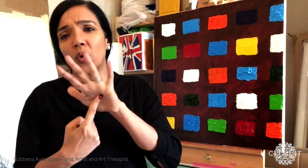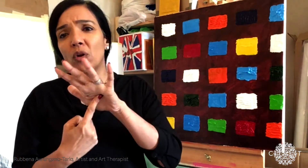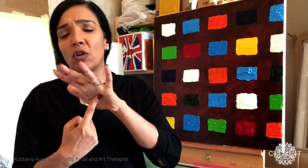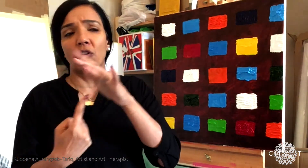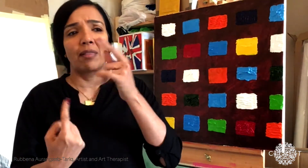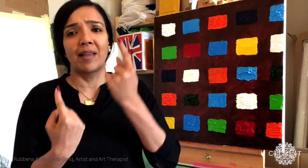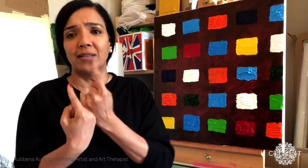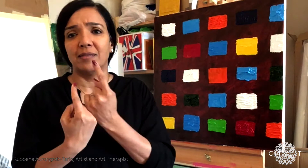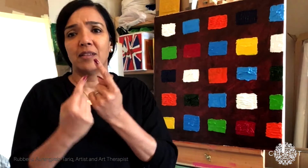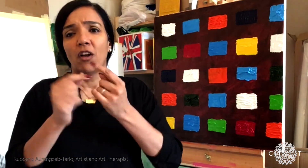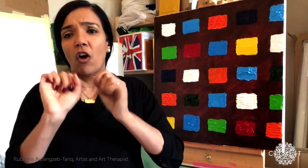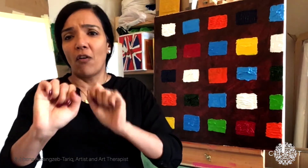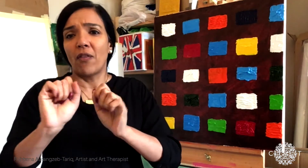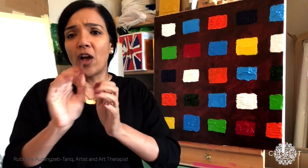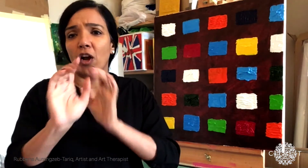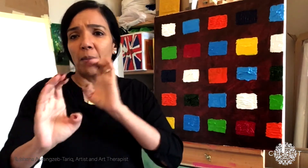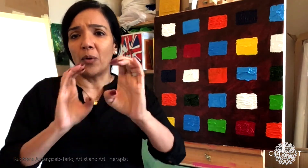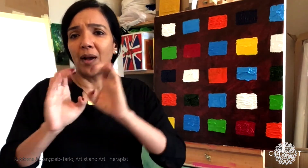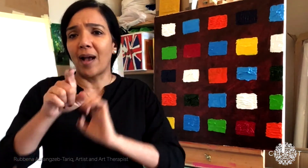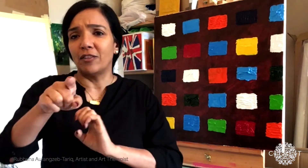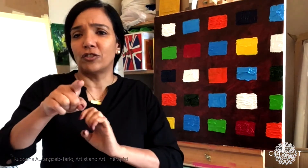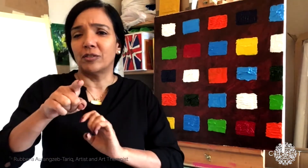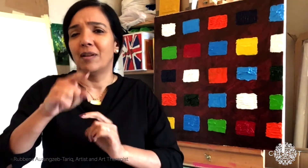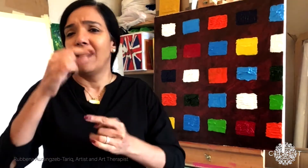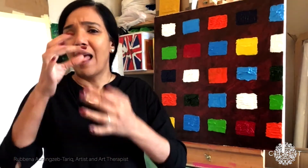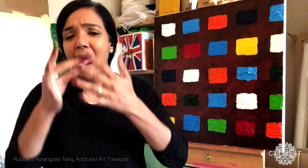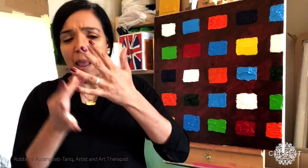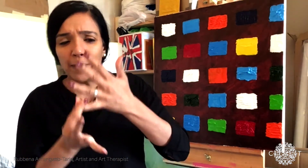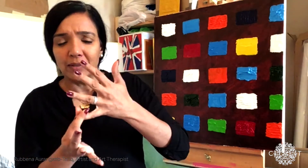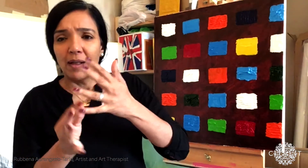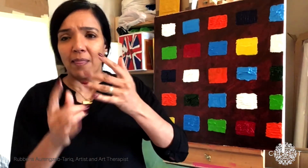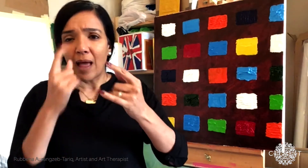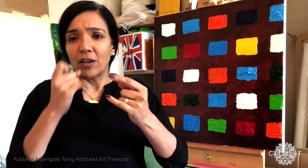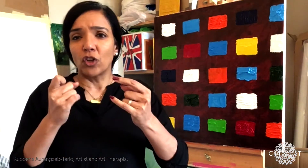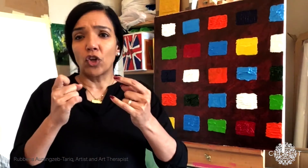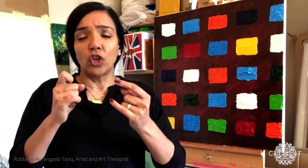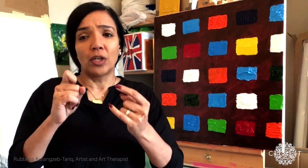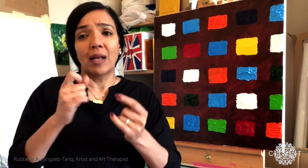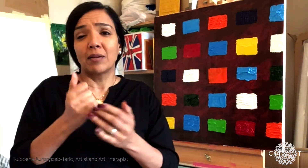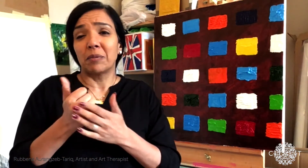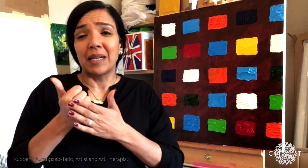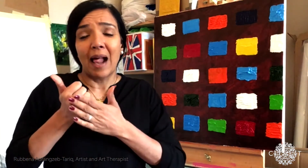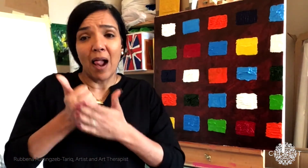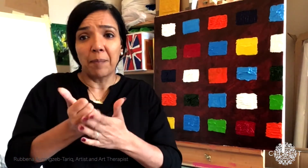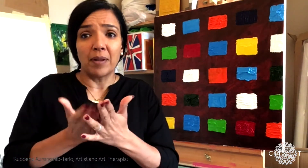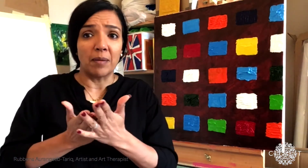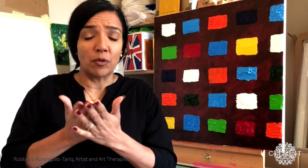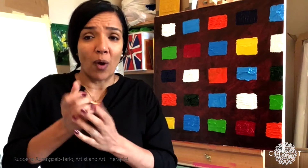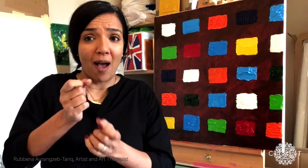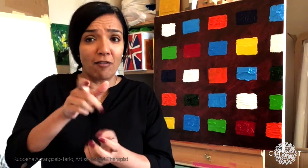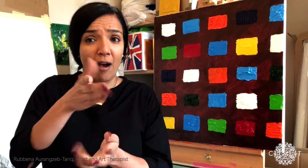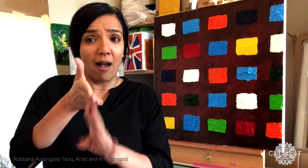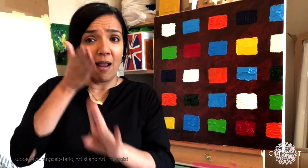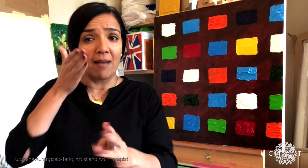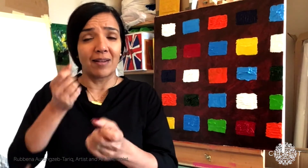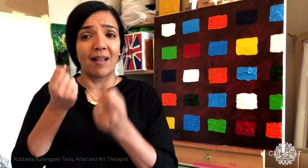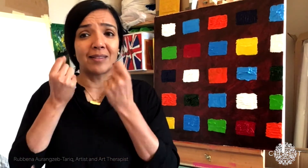clear thing of their communication element that you could be helping them to recognize and